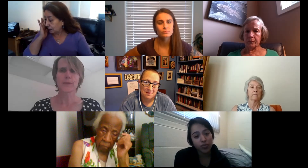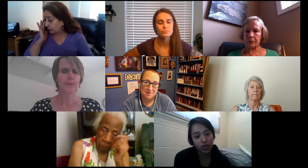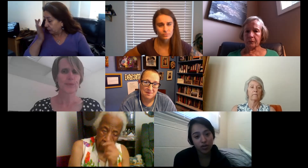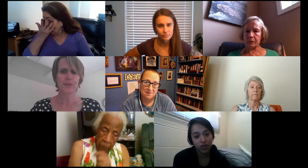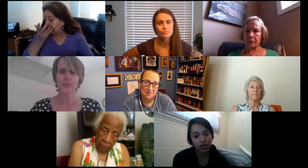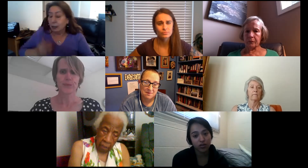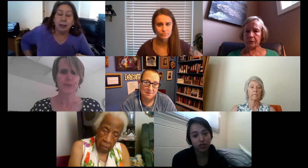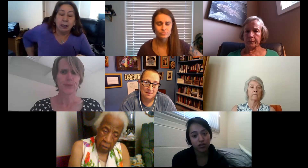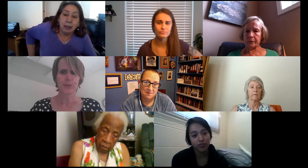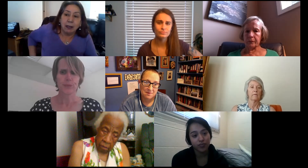So